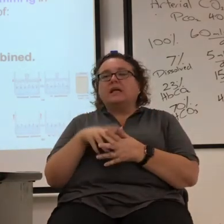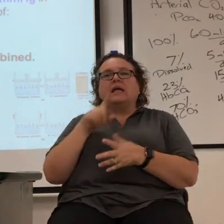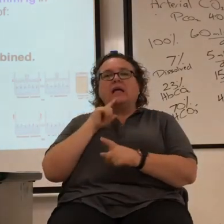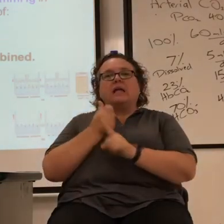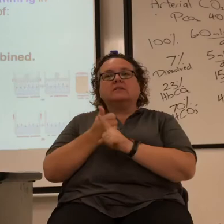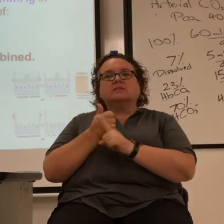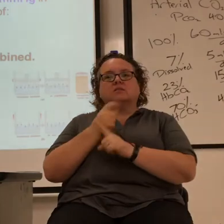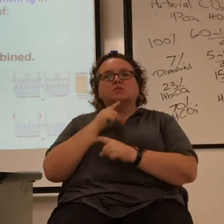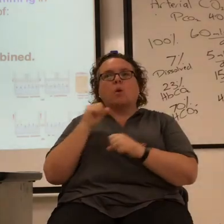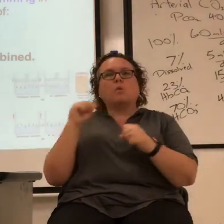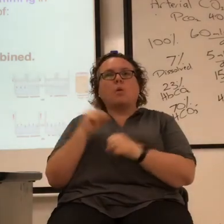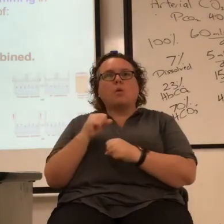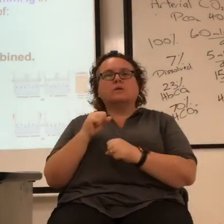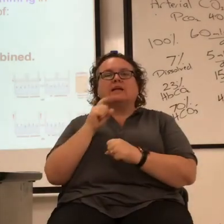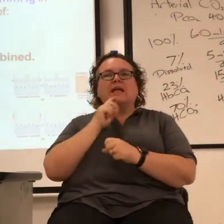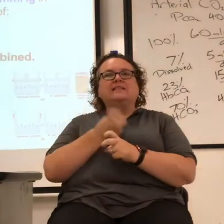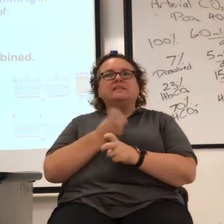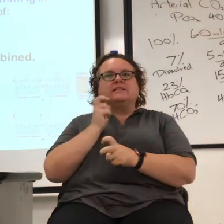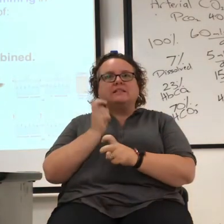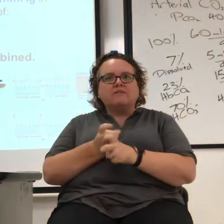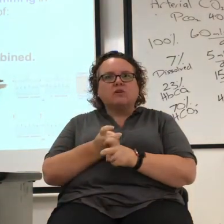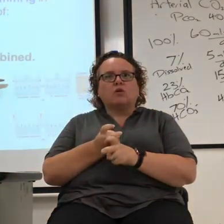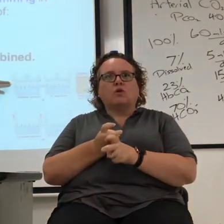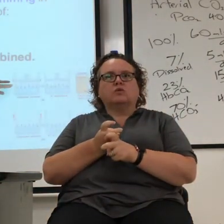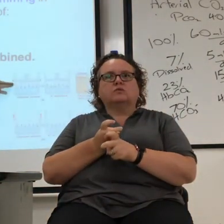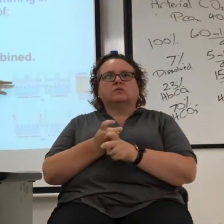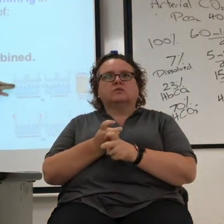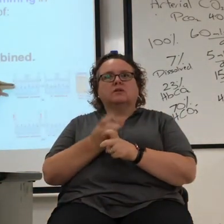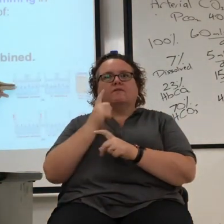it's difficult to push